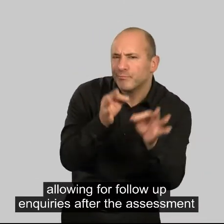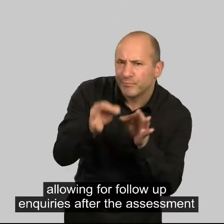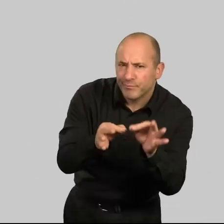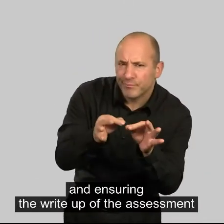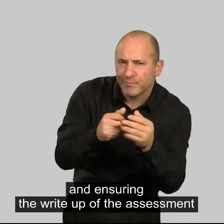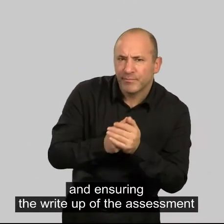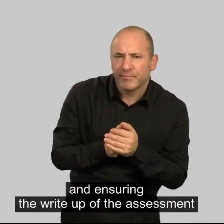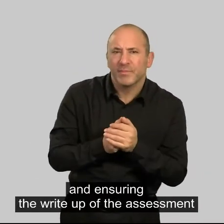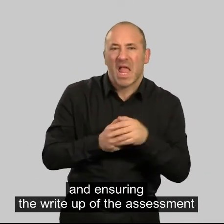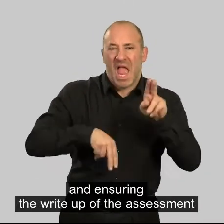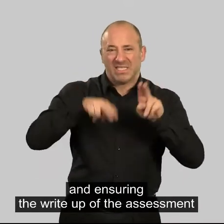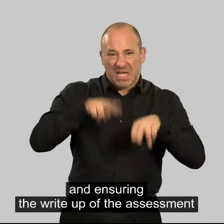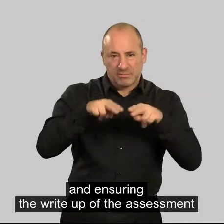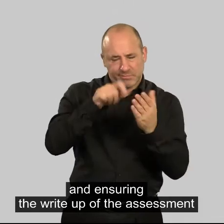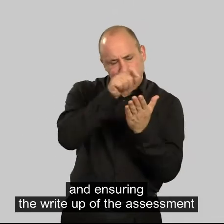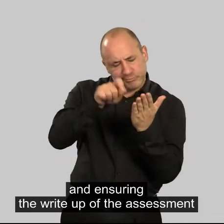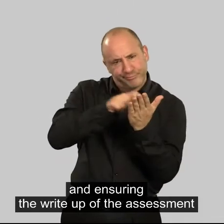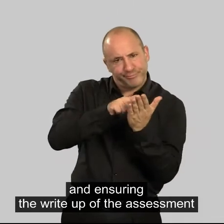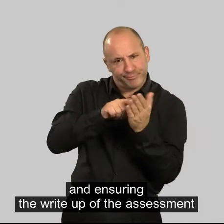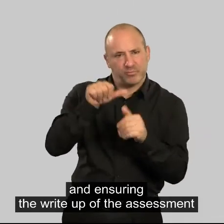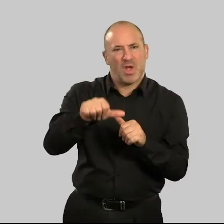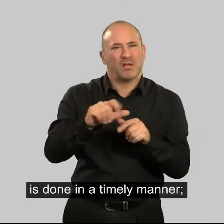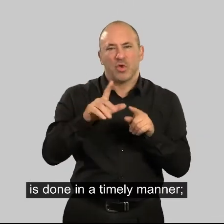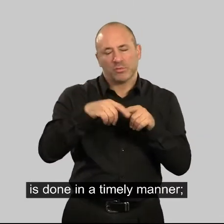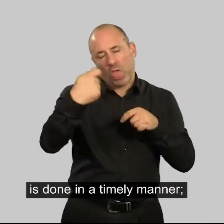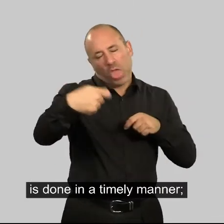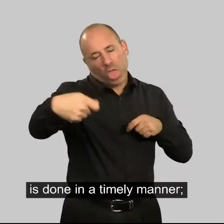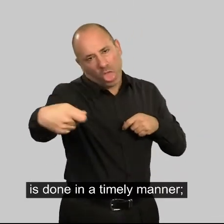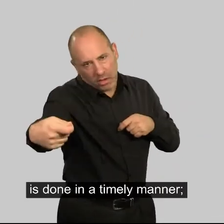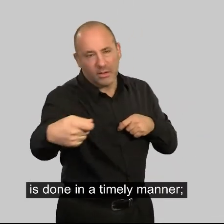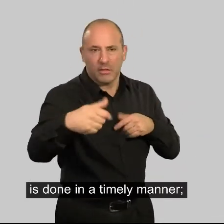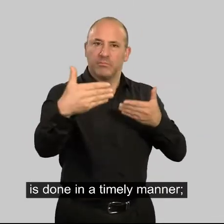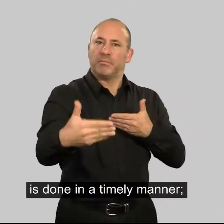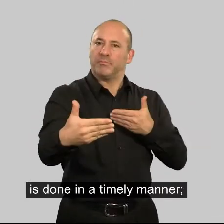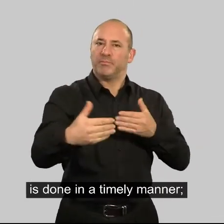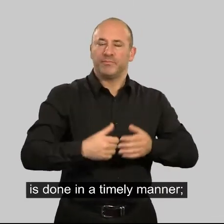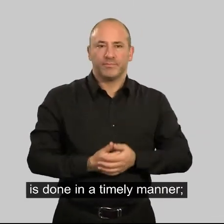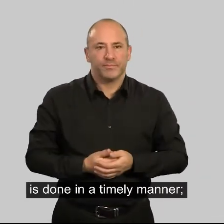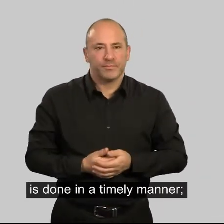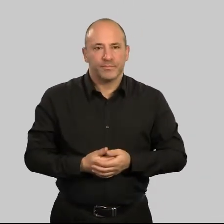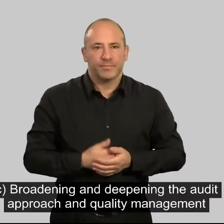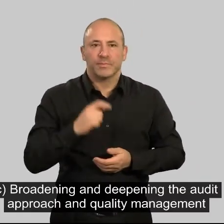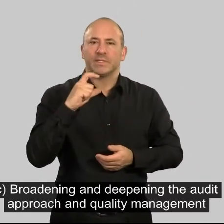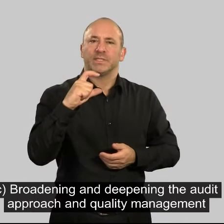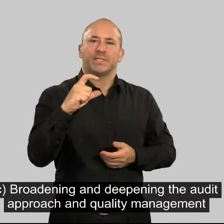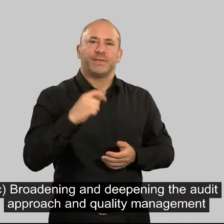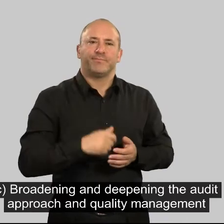the assessment, and ensuring the write-up of the assessment is done in a timely manner.